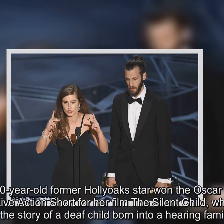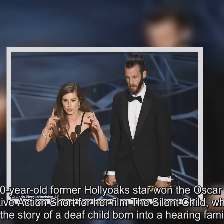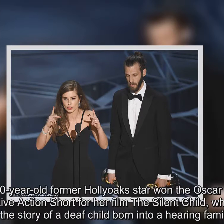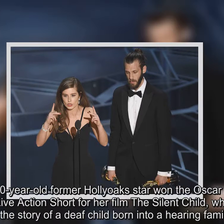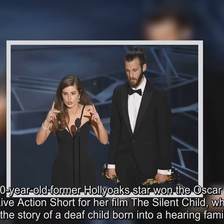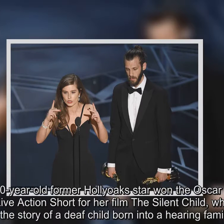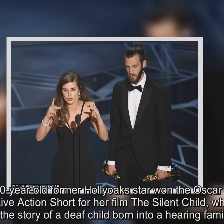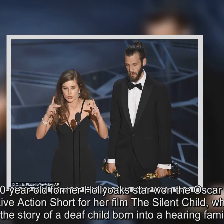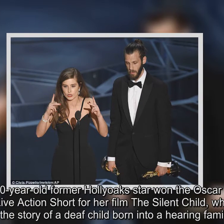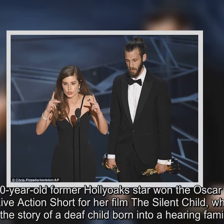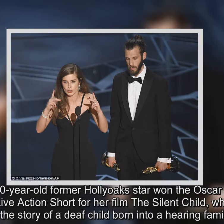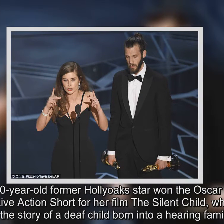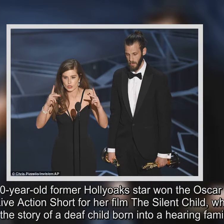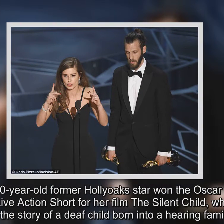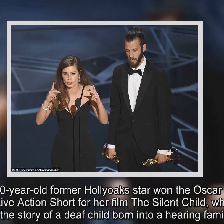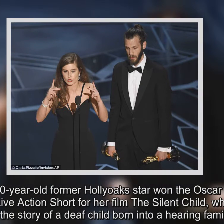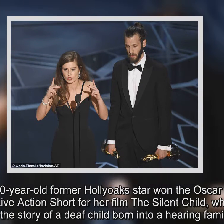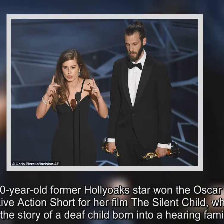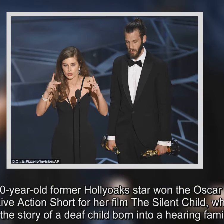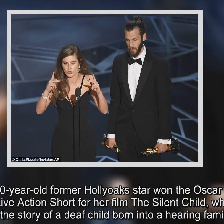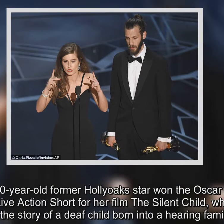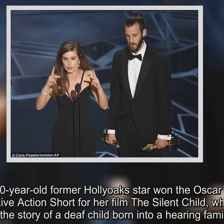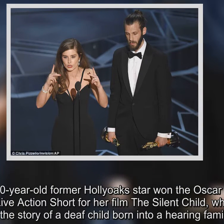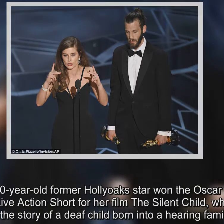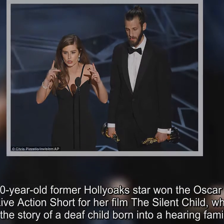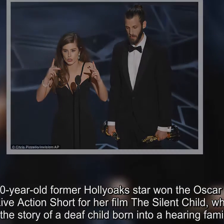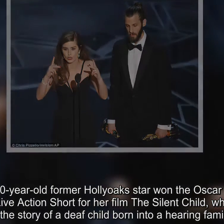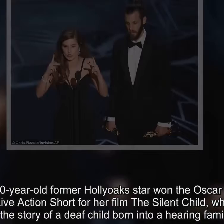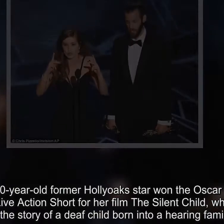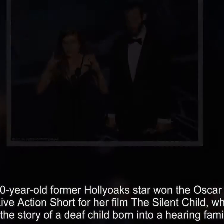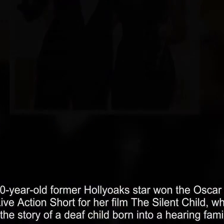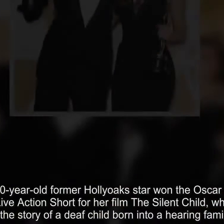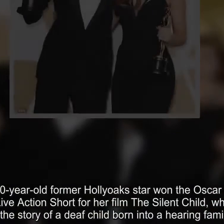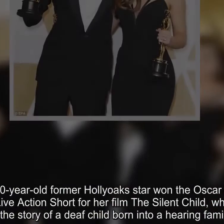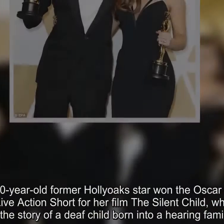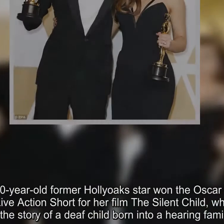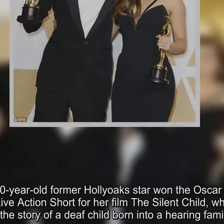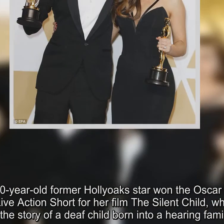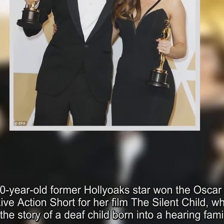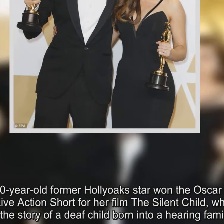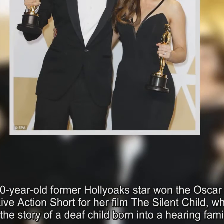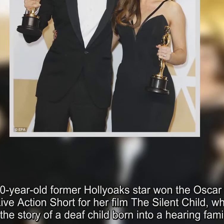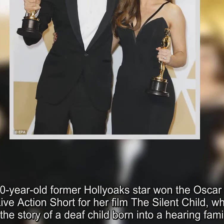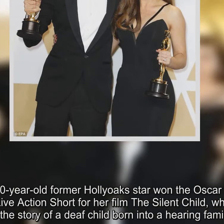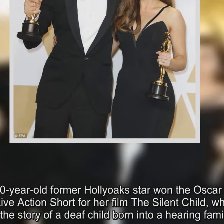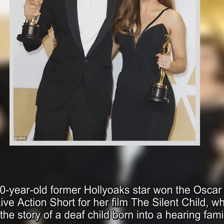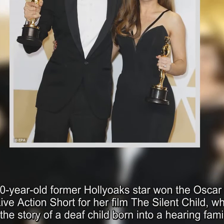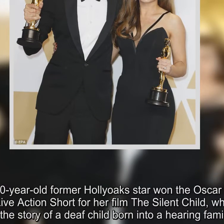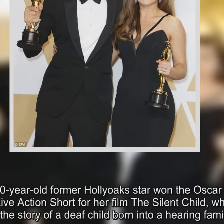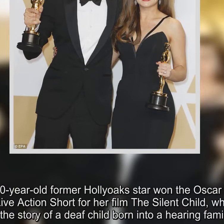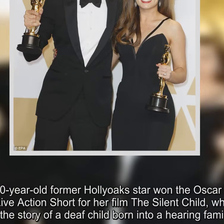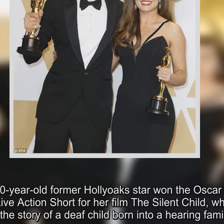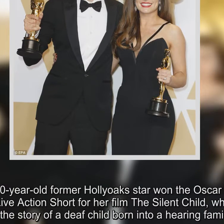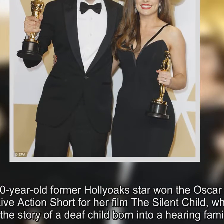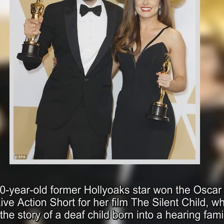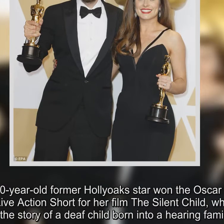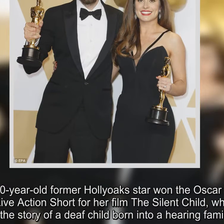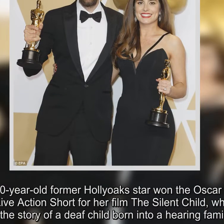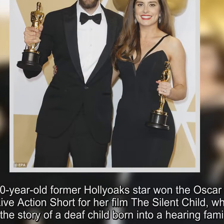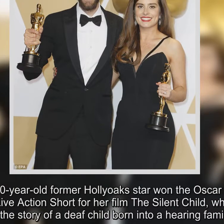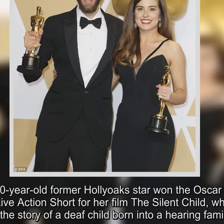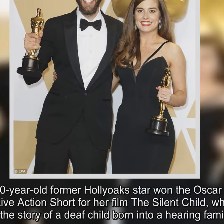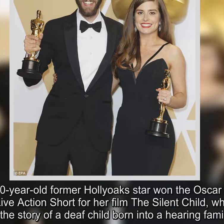The 30-year-old former Hollyoaks star won the Oscar for Best Live Action Short for her film The Silent Child,